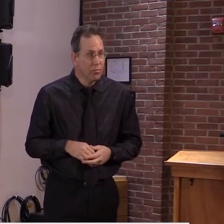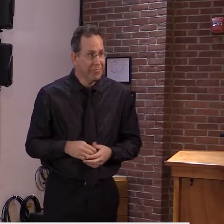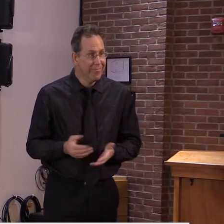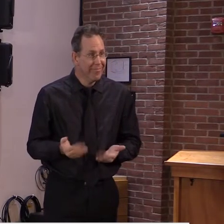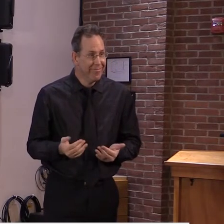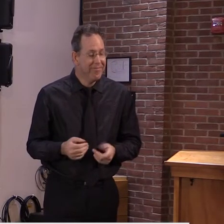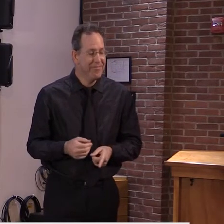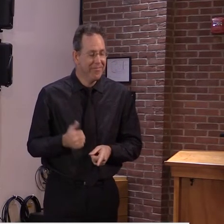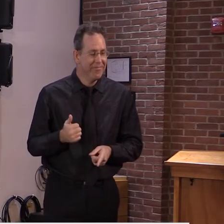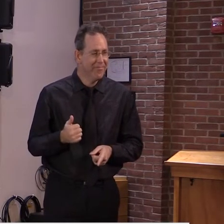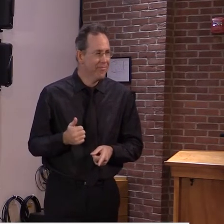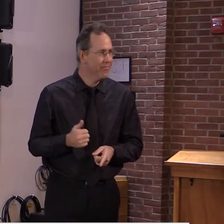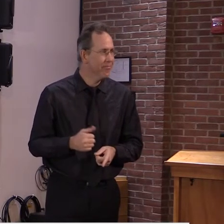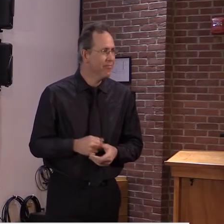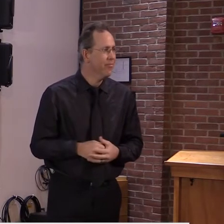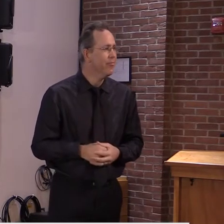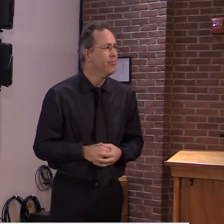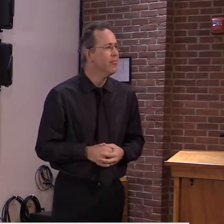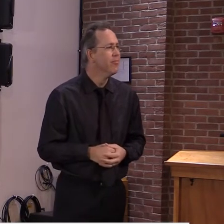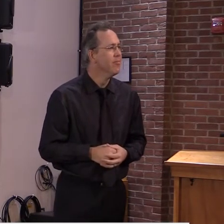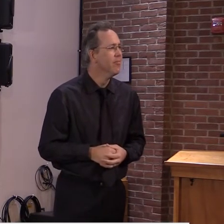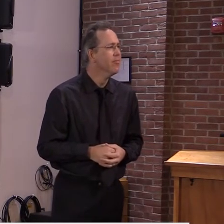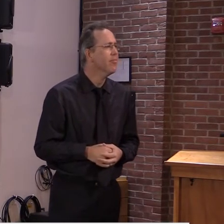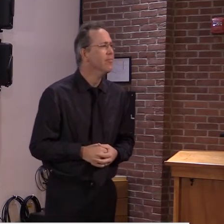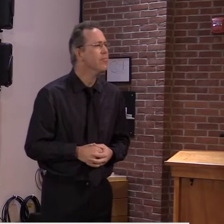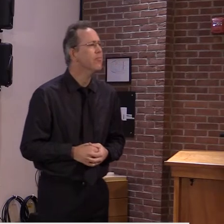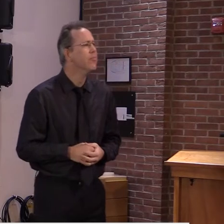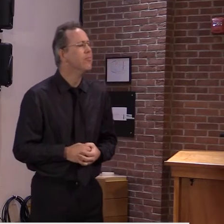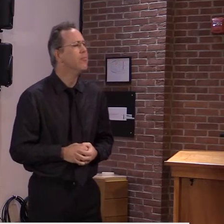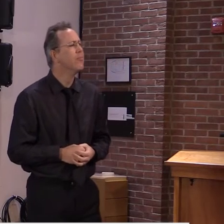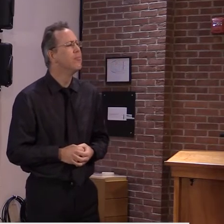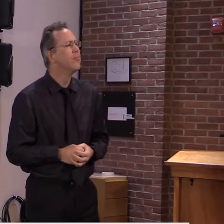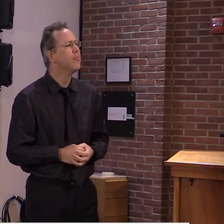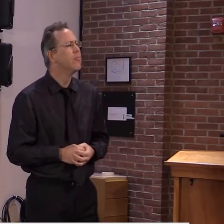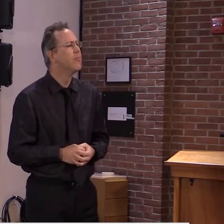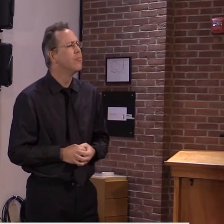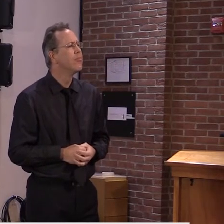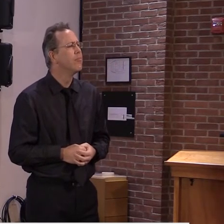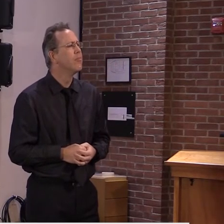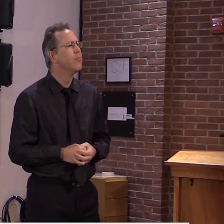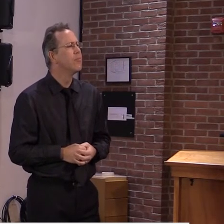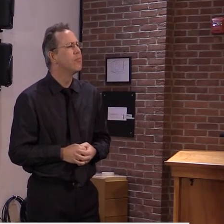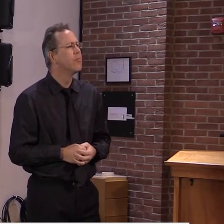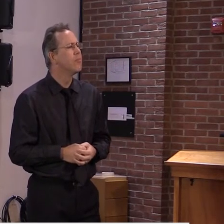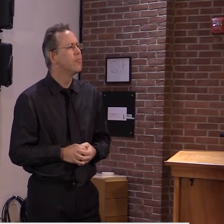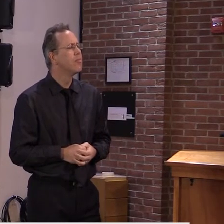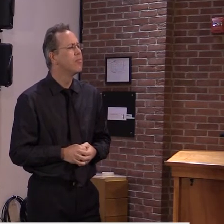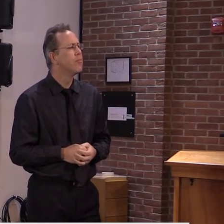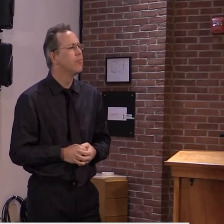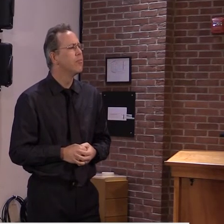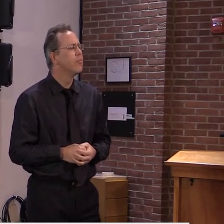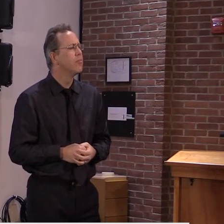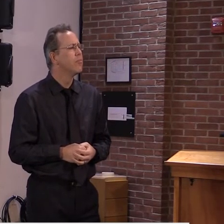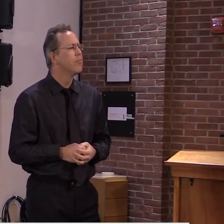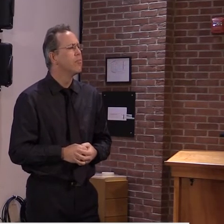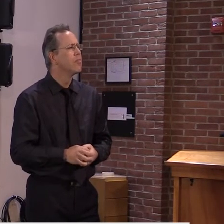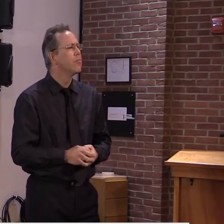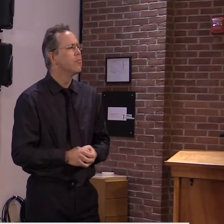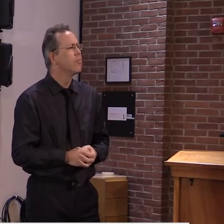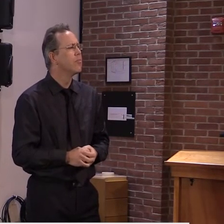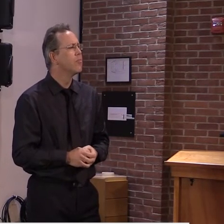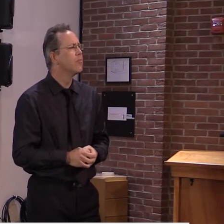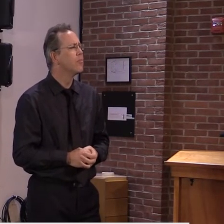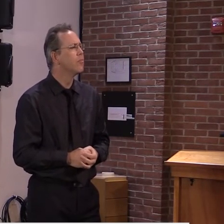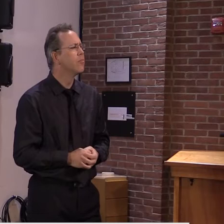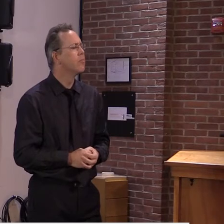Yes, Governor and the Commissioner, as you look back on these unprecedented 10 months